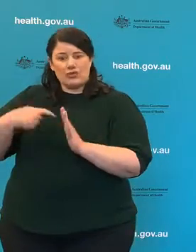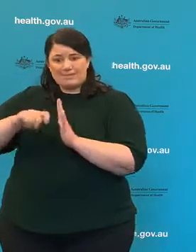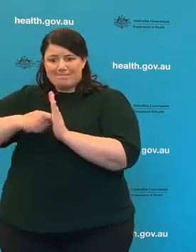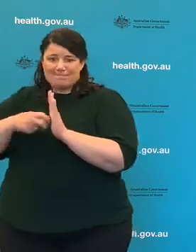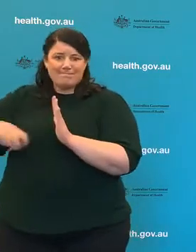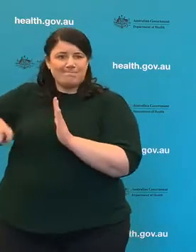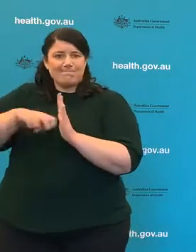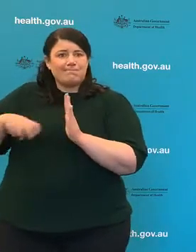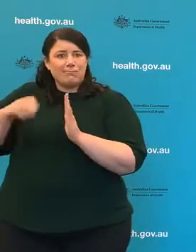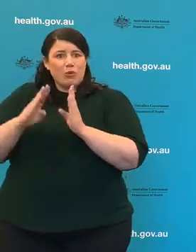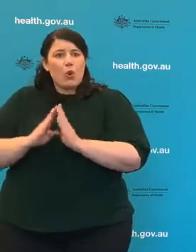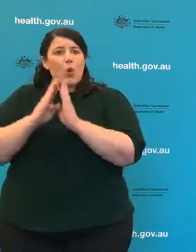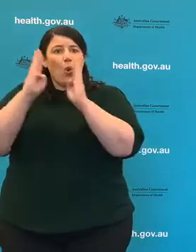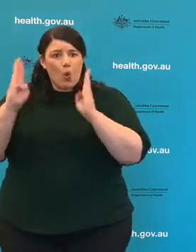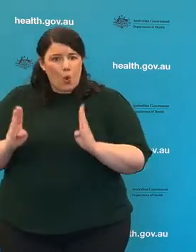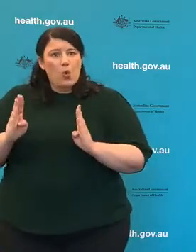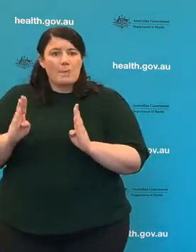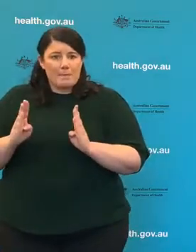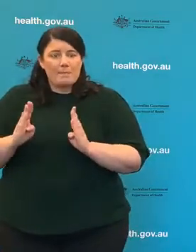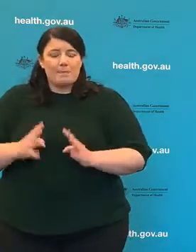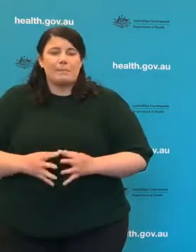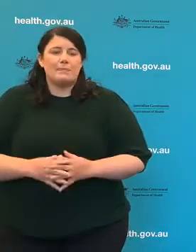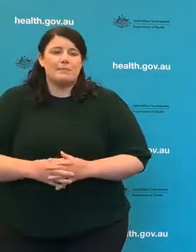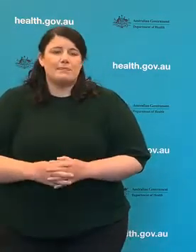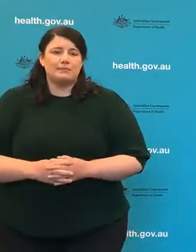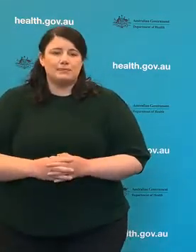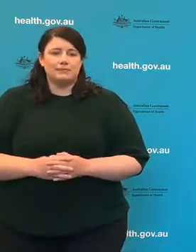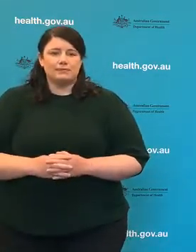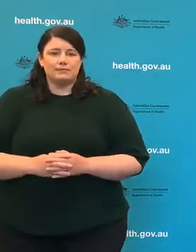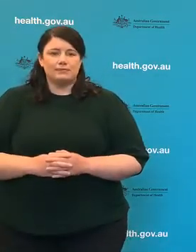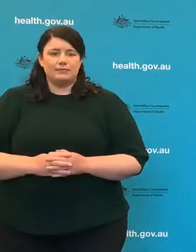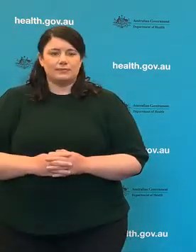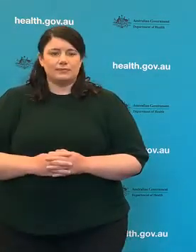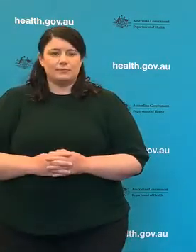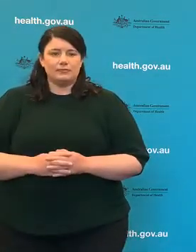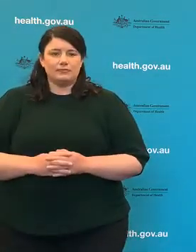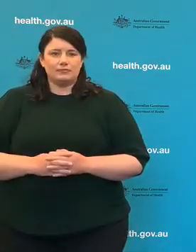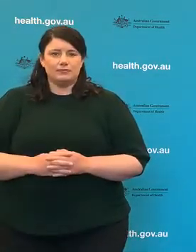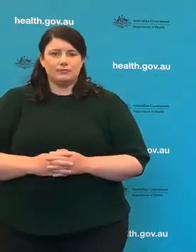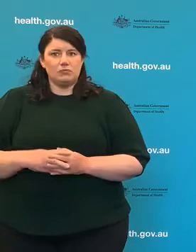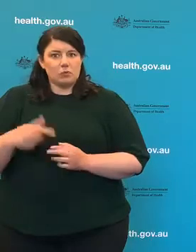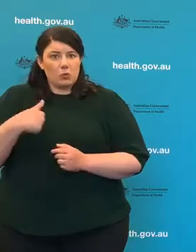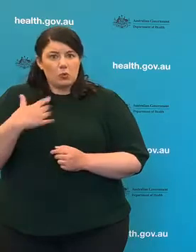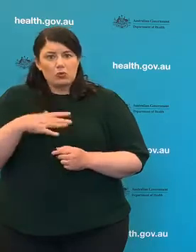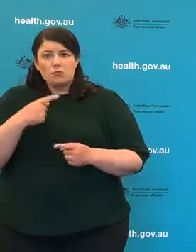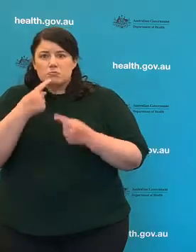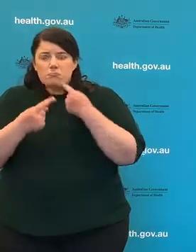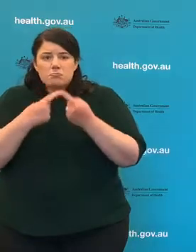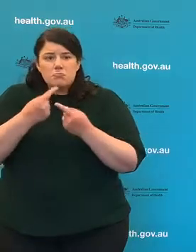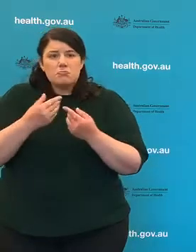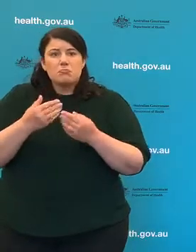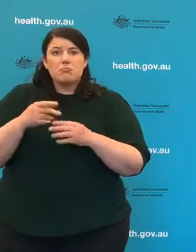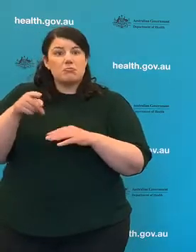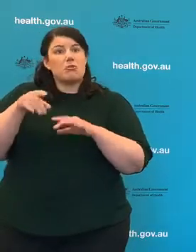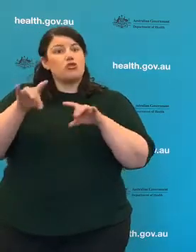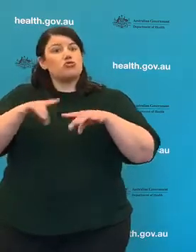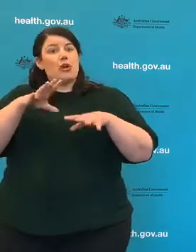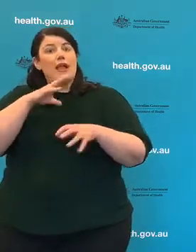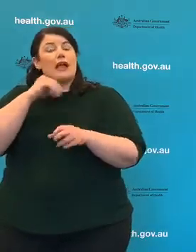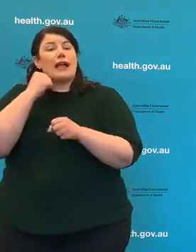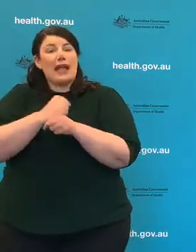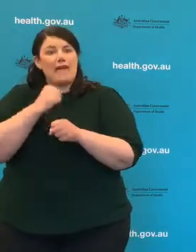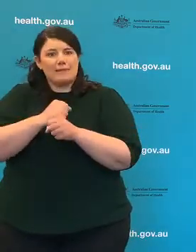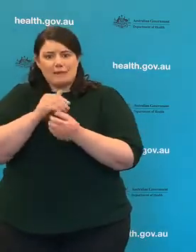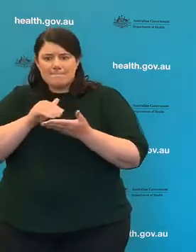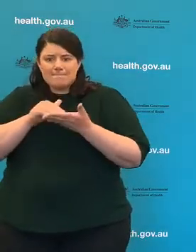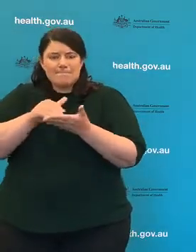both metropolitan Melbourne and regional Victoria. I wanted to outline some of the things that the federal government is doing in the mental